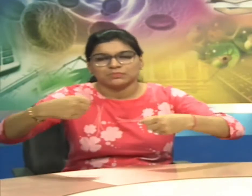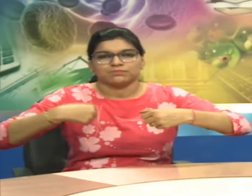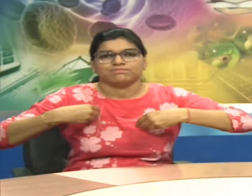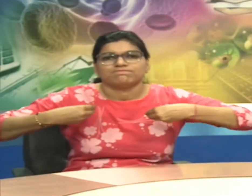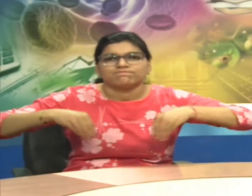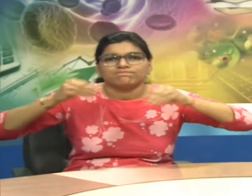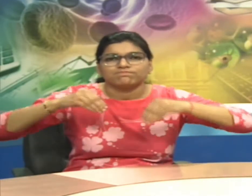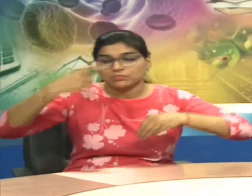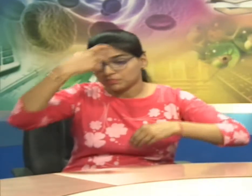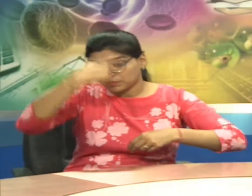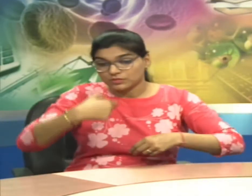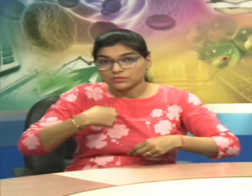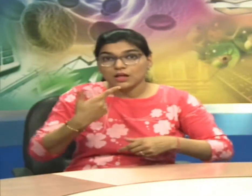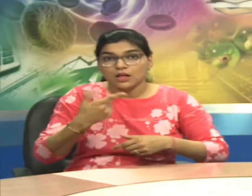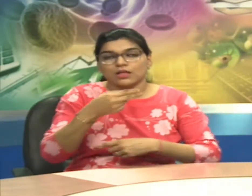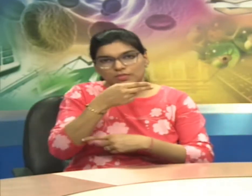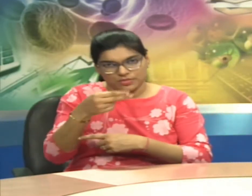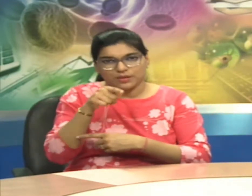It is a synonym of seller.